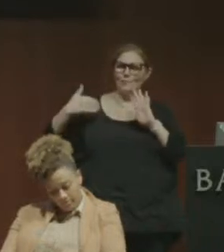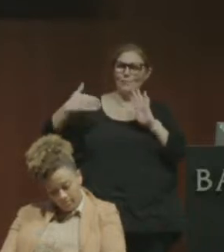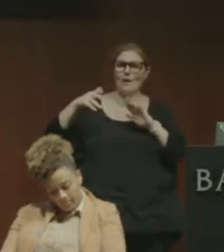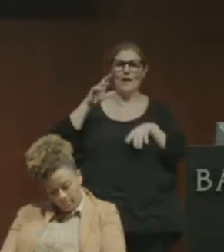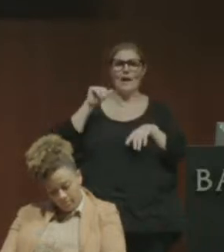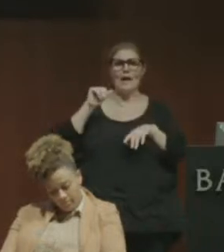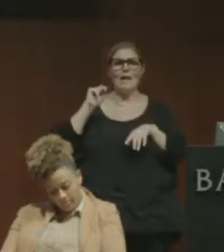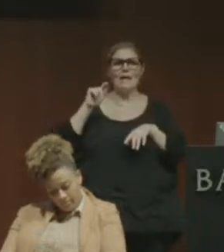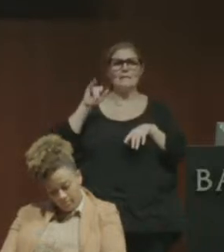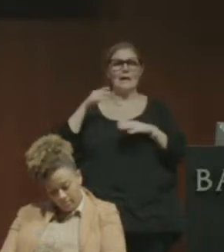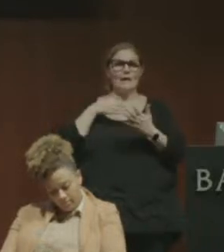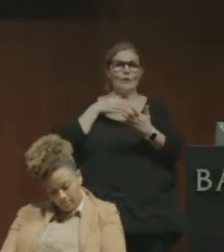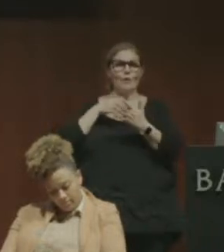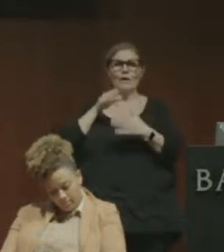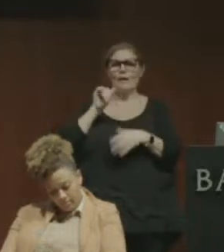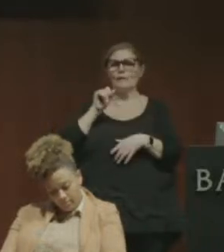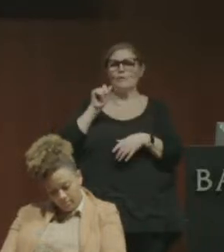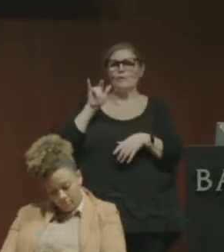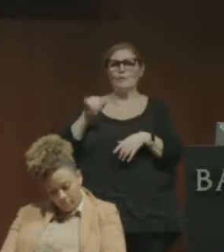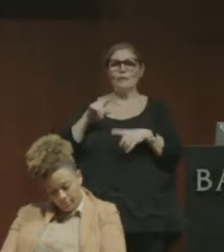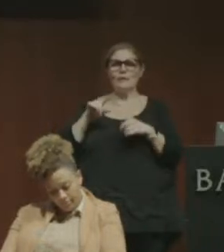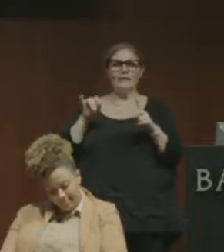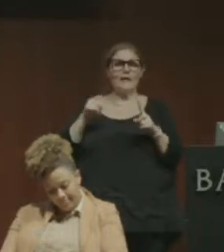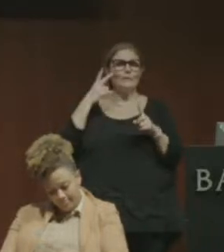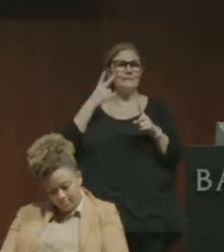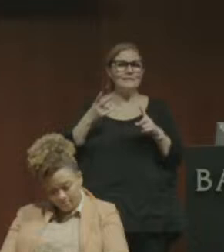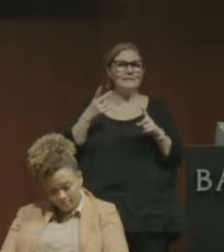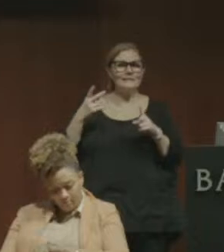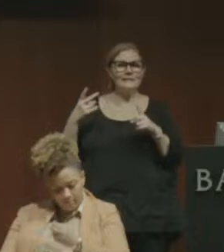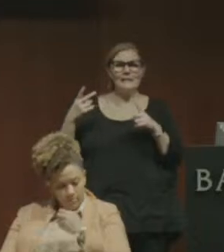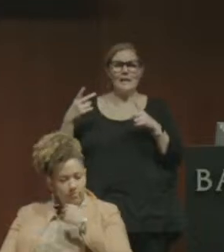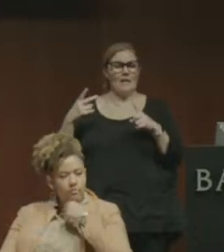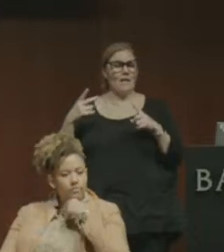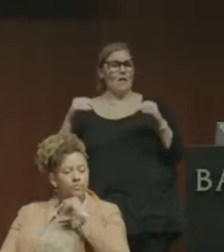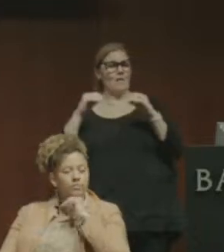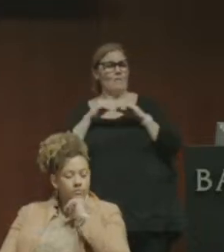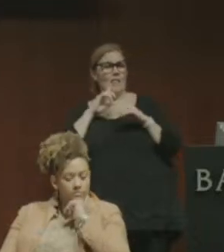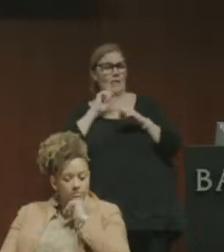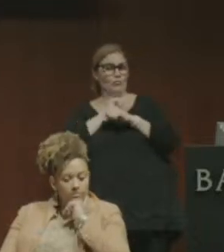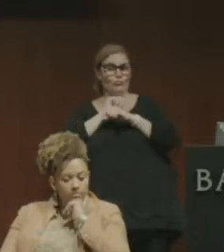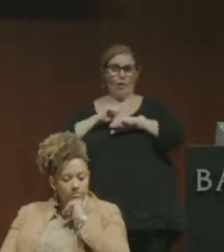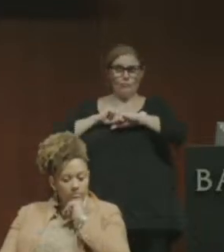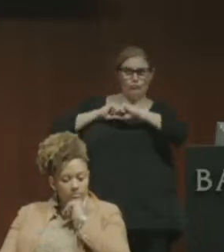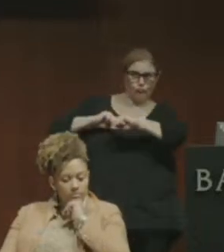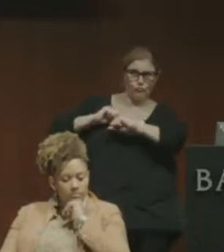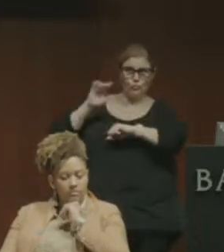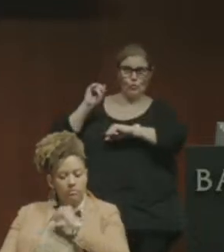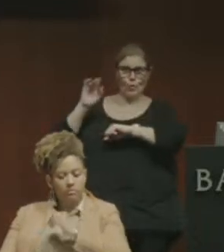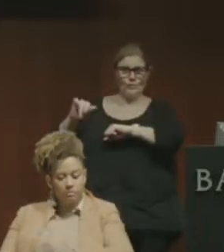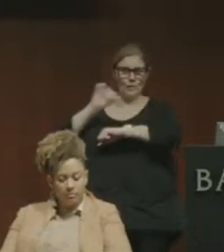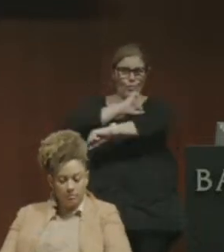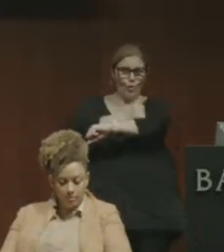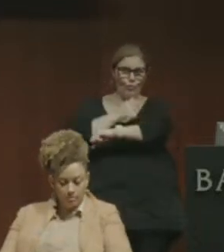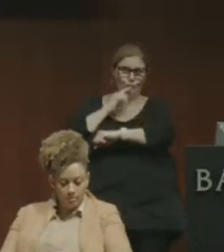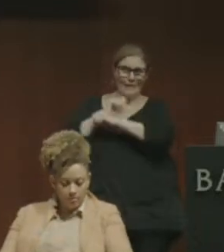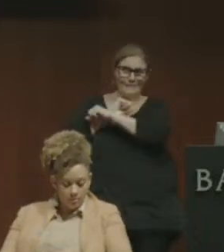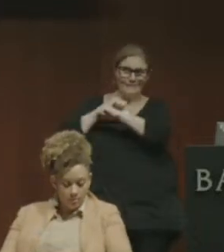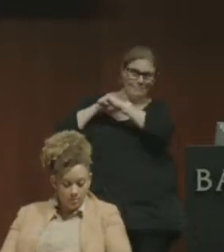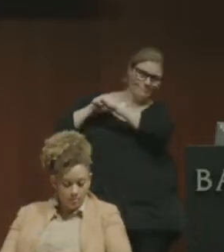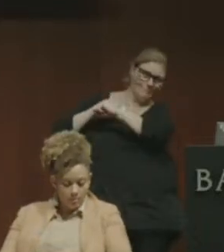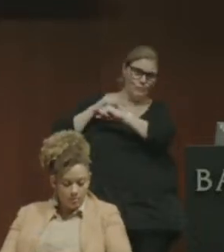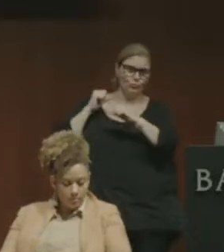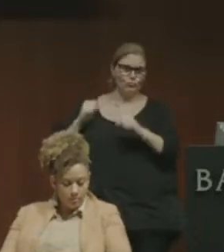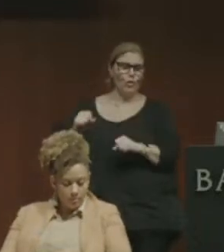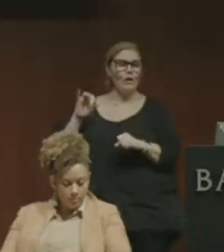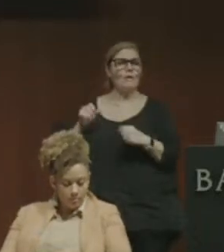anti-colonial resistance, market women, for example, were formidable foes to colonial authorities and their cronies. Still today,